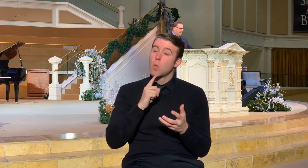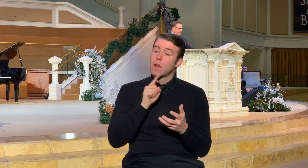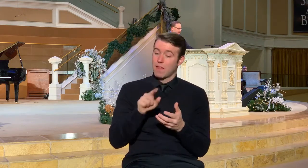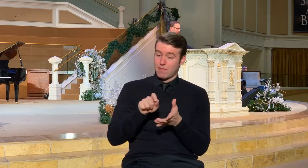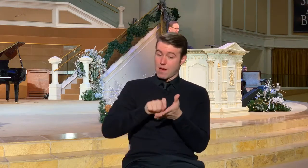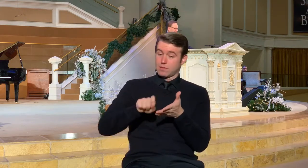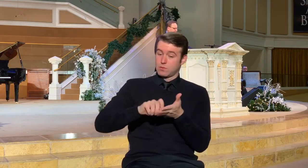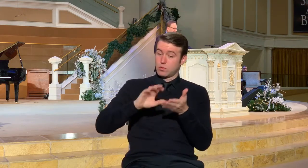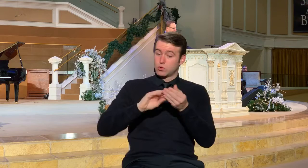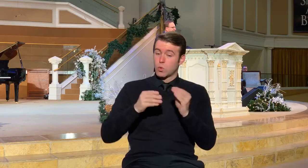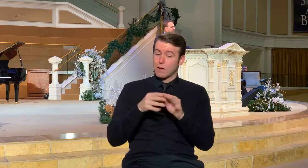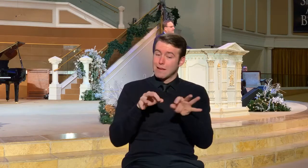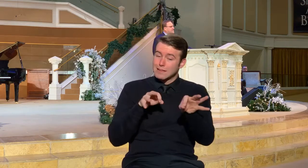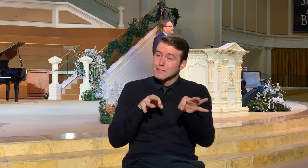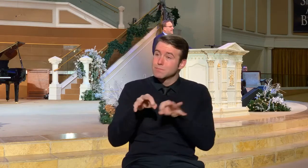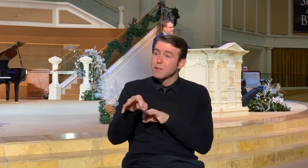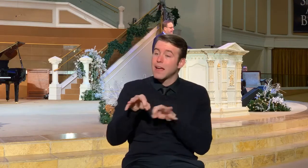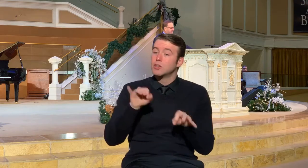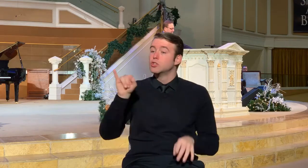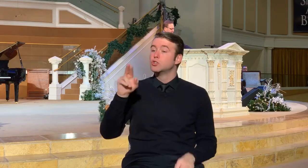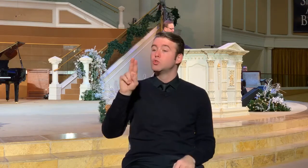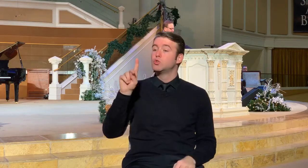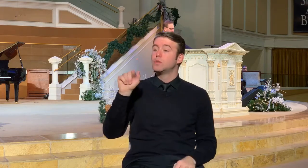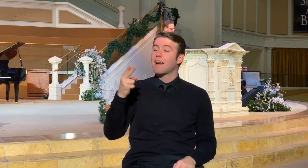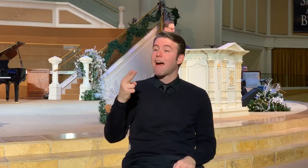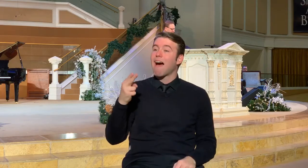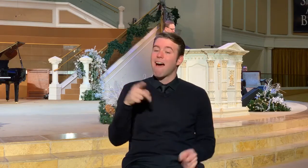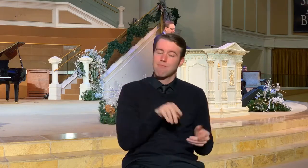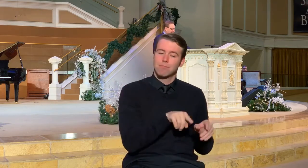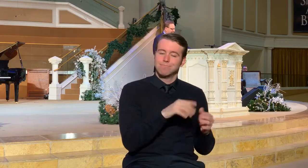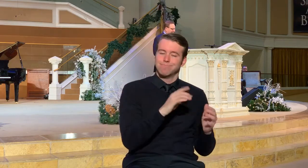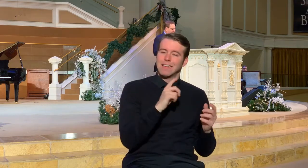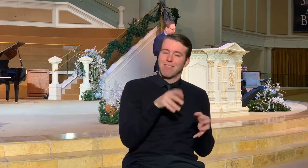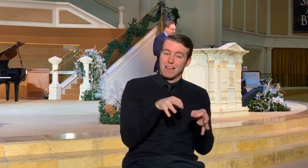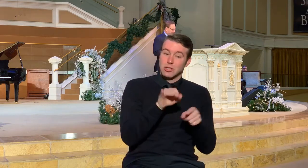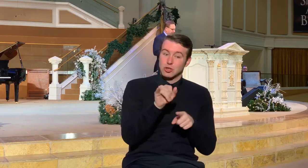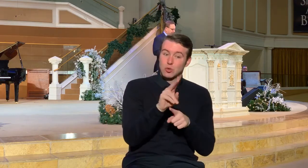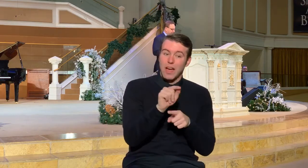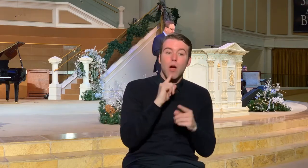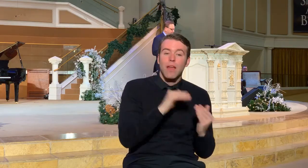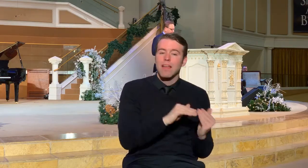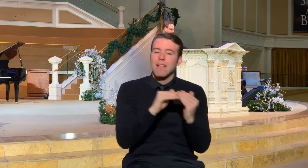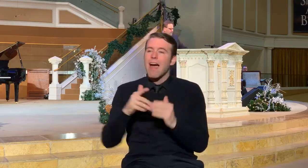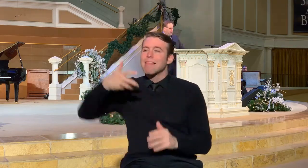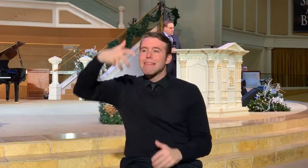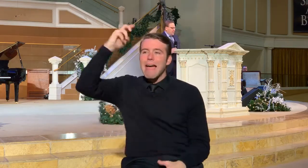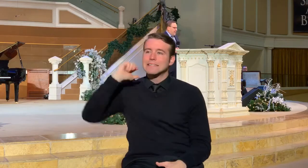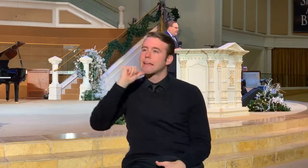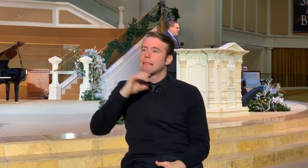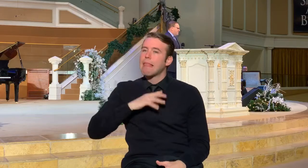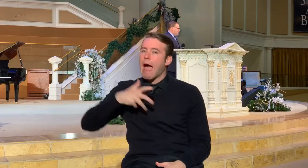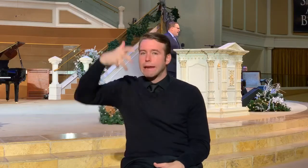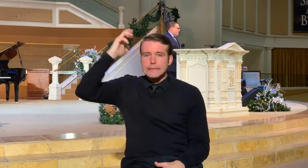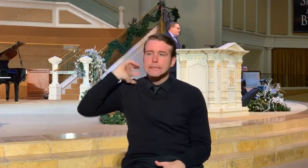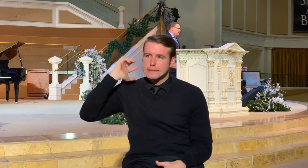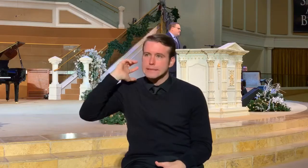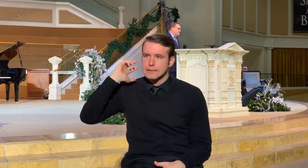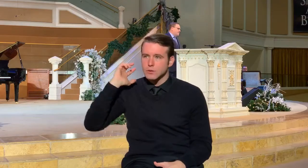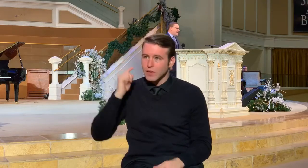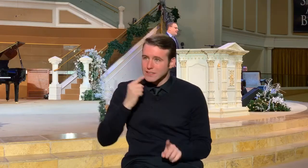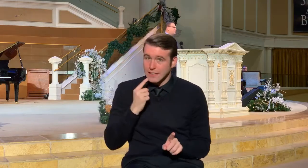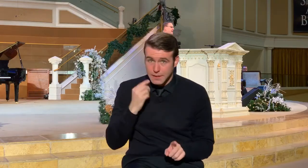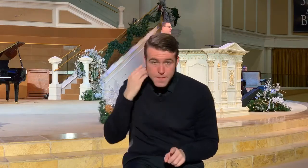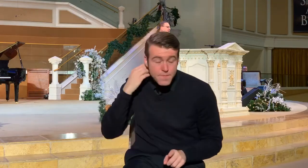in this lament as a lioness. Everybody say a lioness. And if there